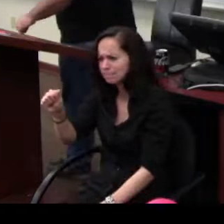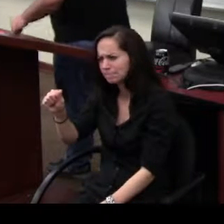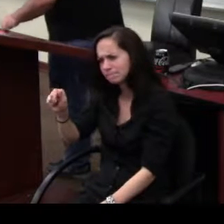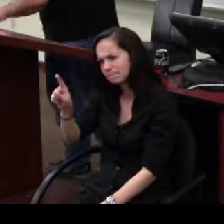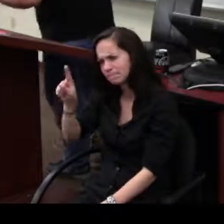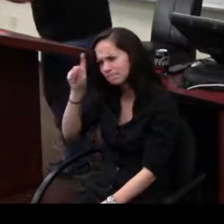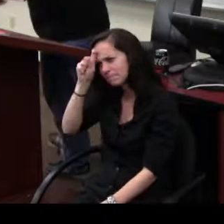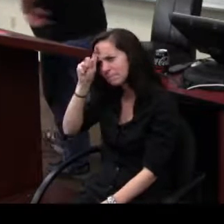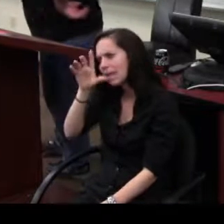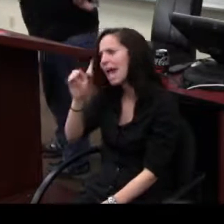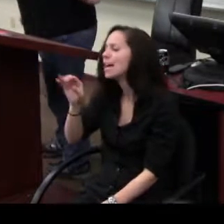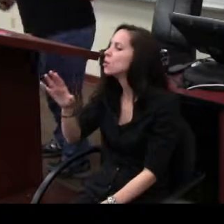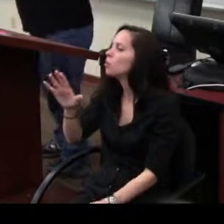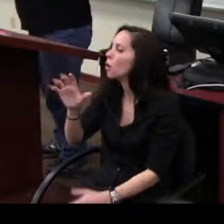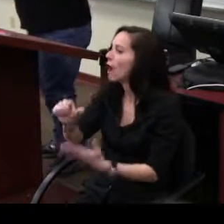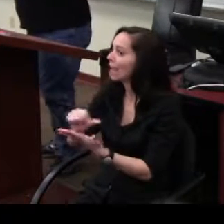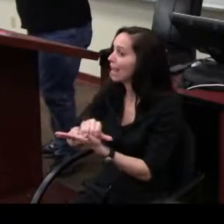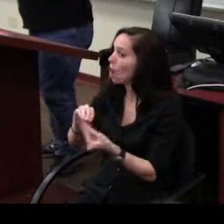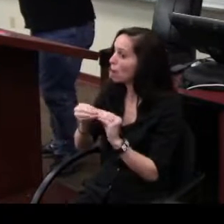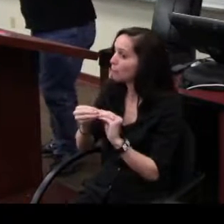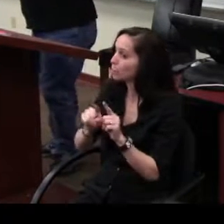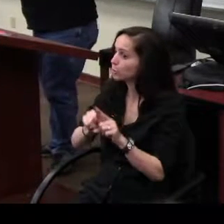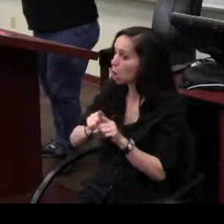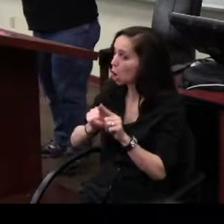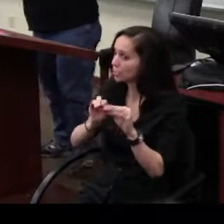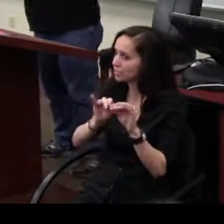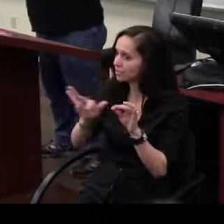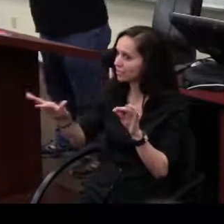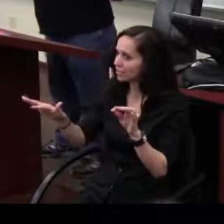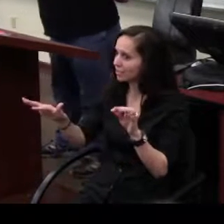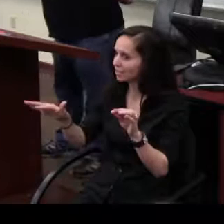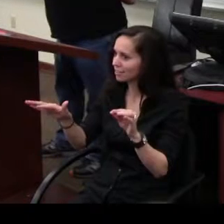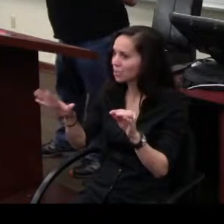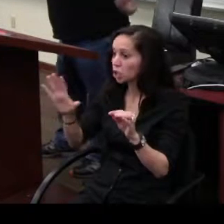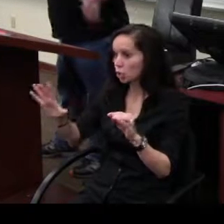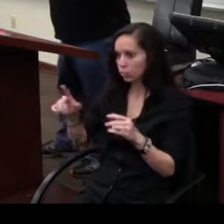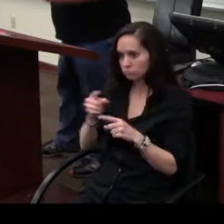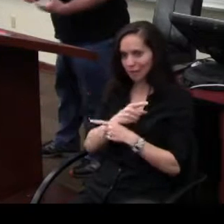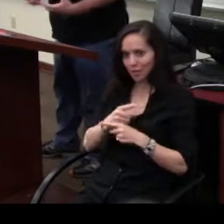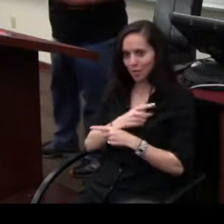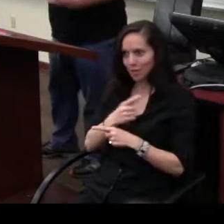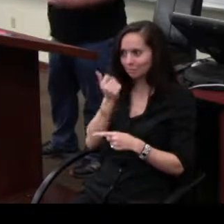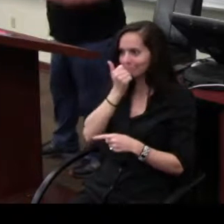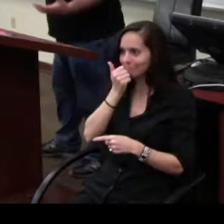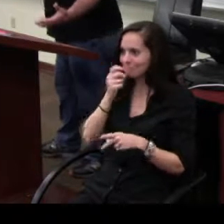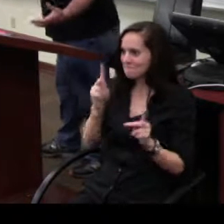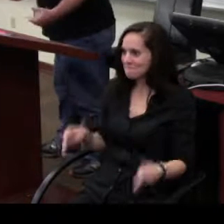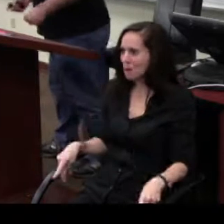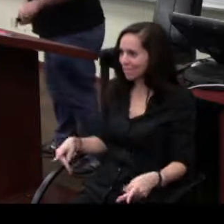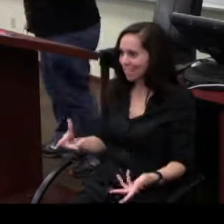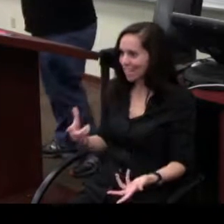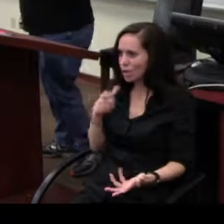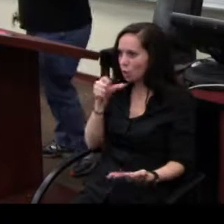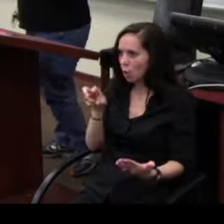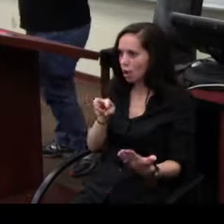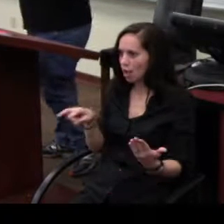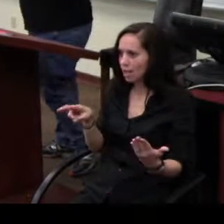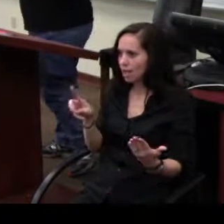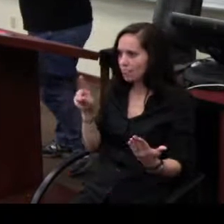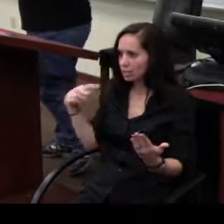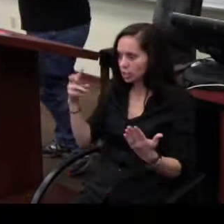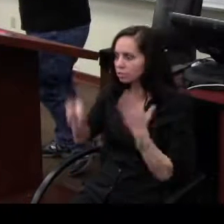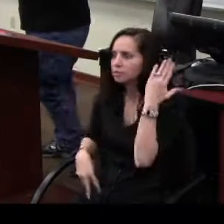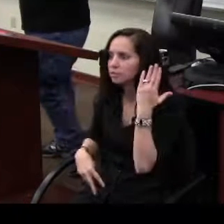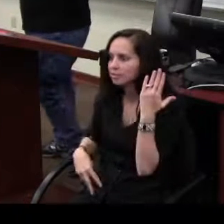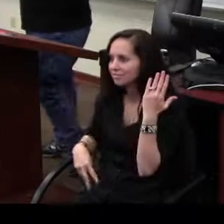you know, your account number stars. Your average person doesn't know to look at these things, right? But it doesn't take that much to teach them to look at these things.